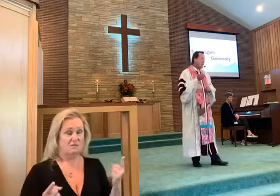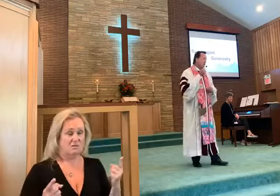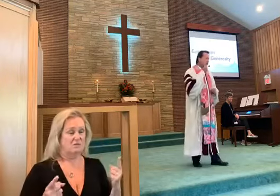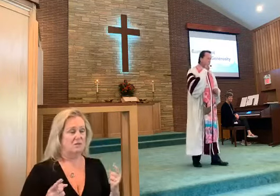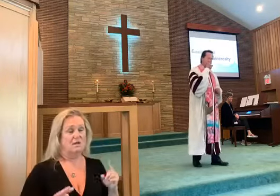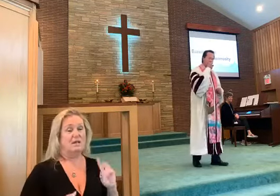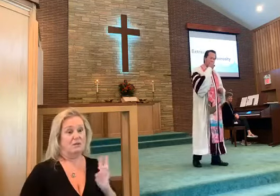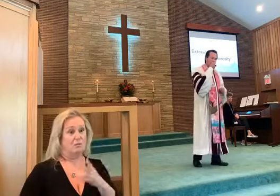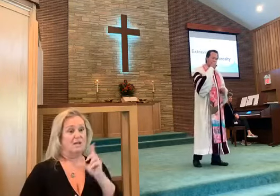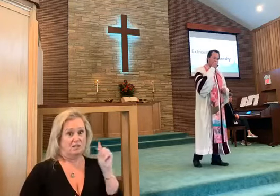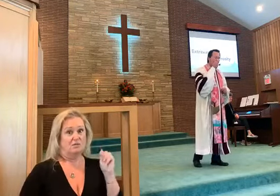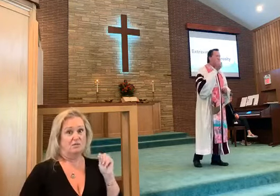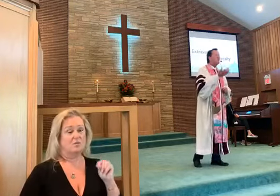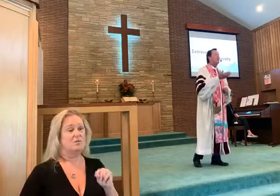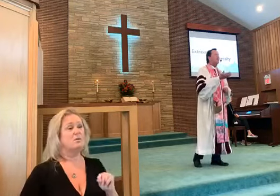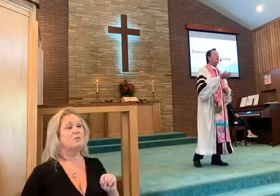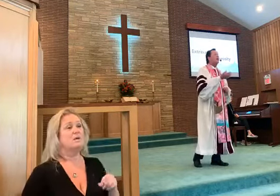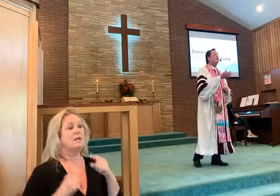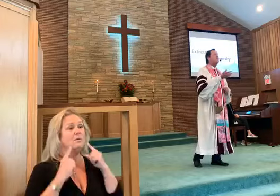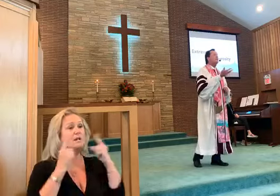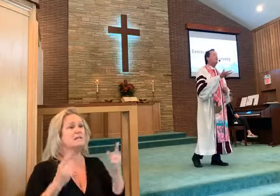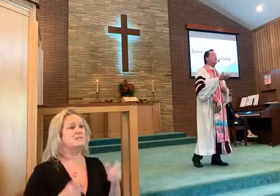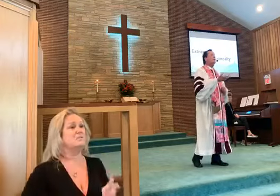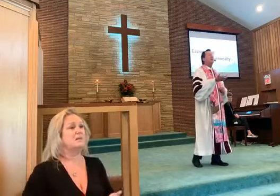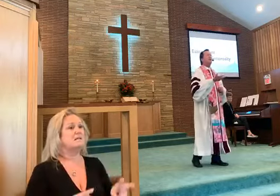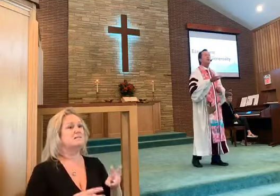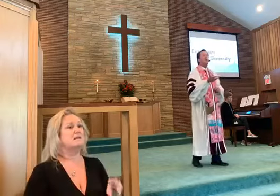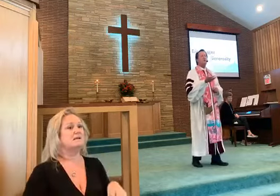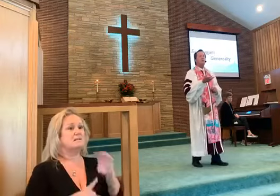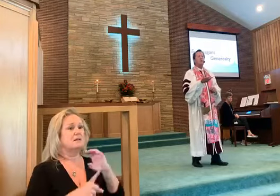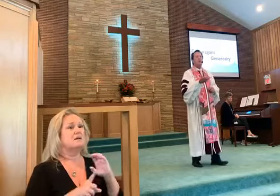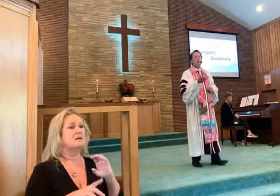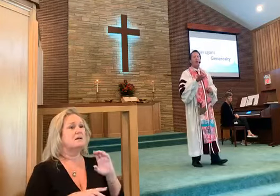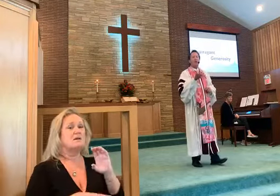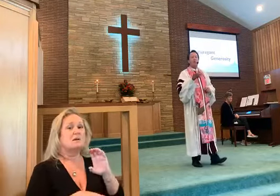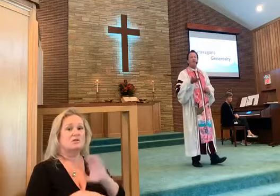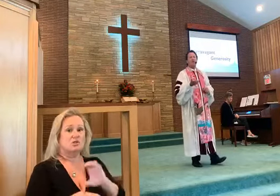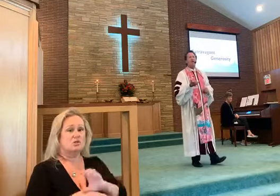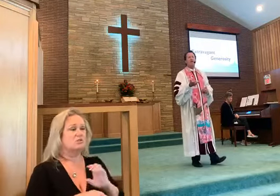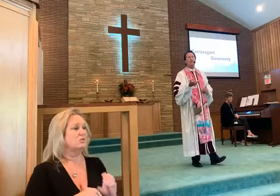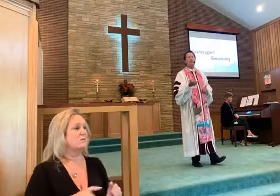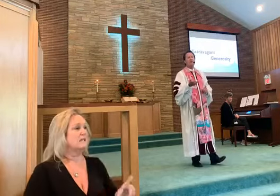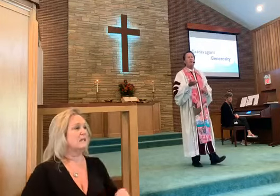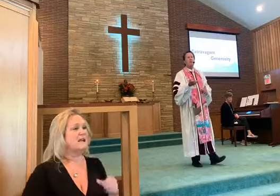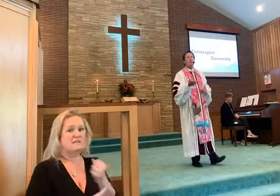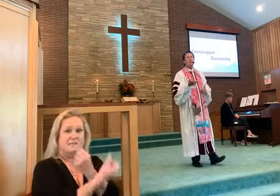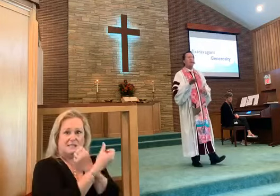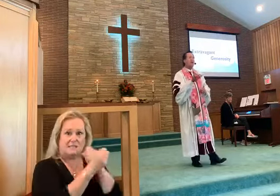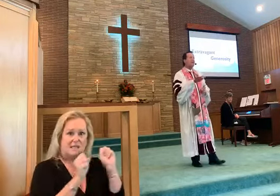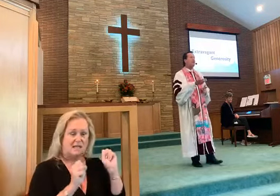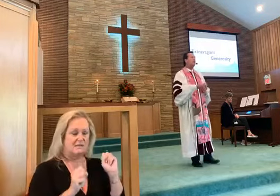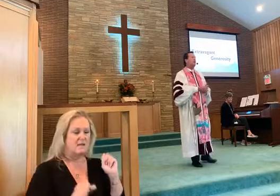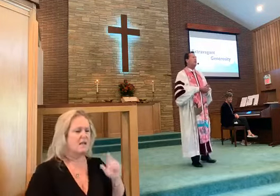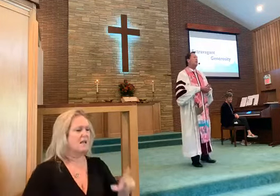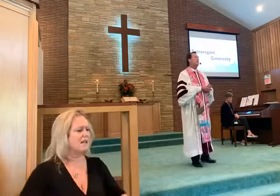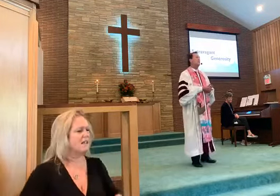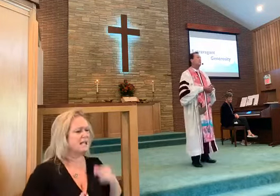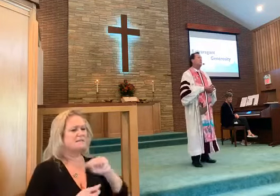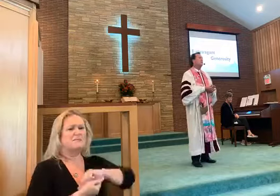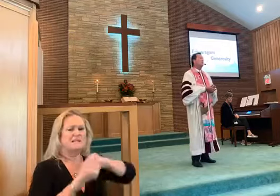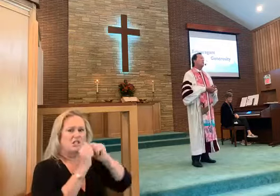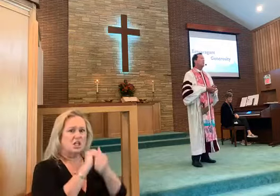And we do. We respond in ways as a congregation that lives have been saved, lives have been